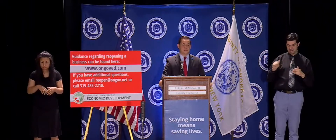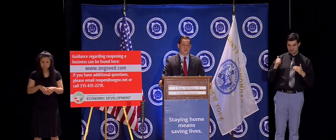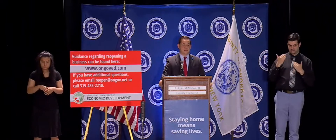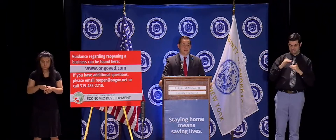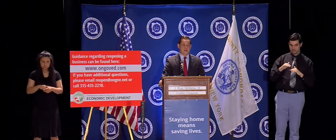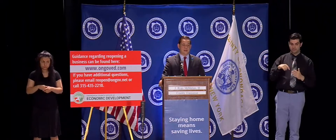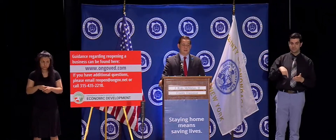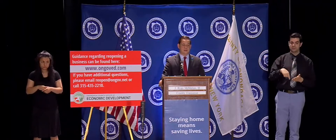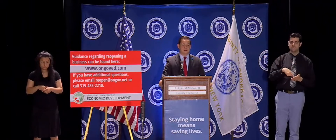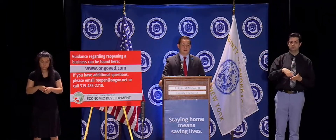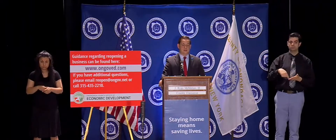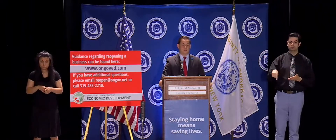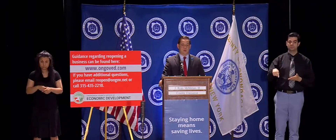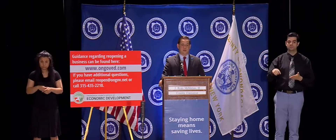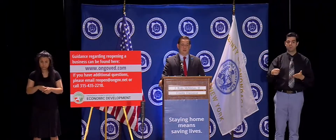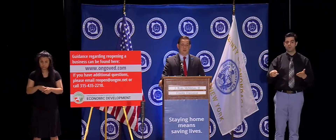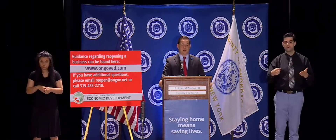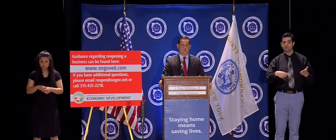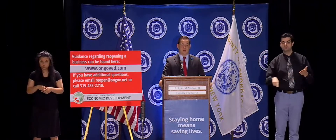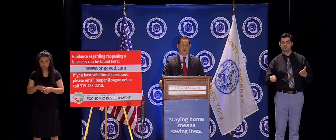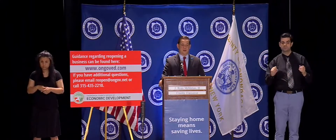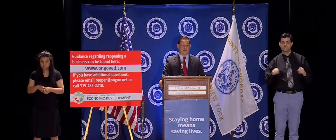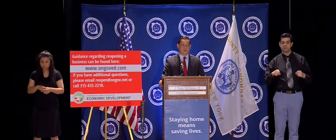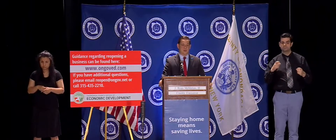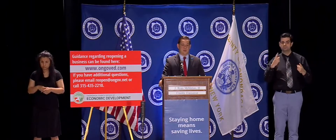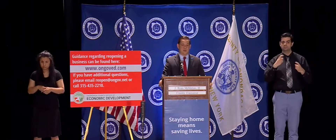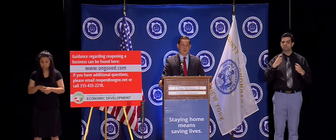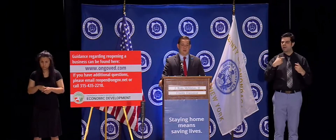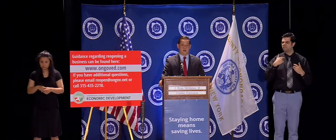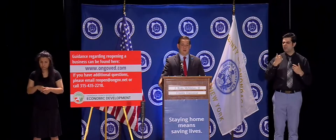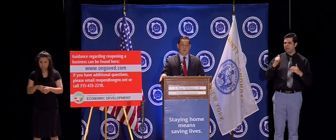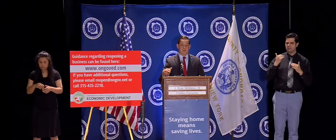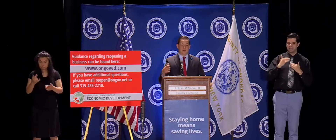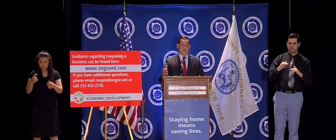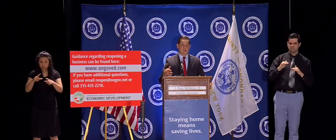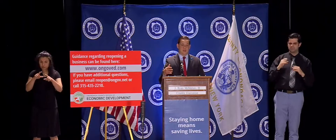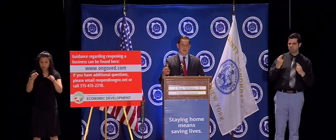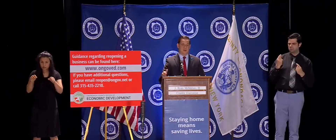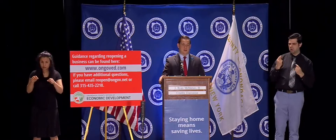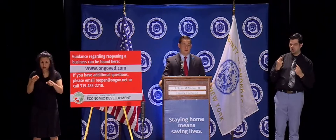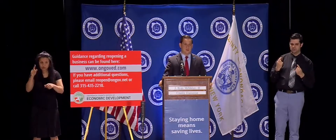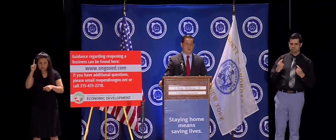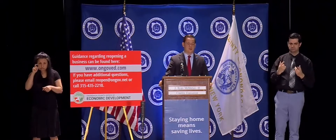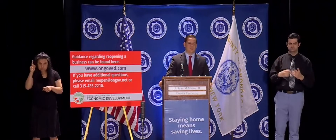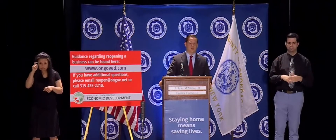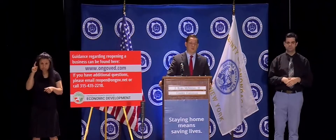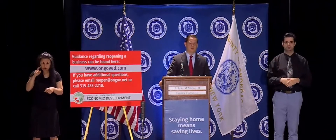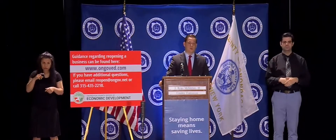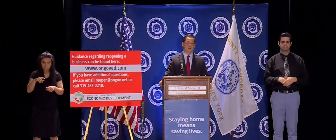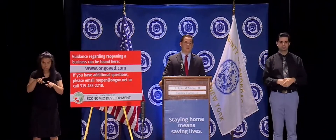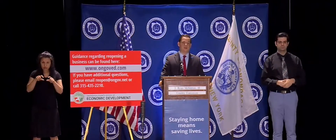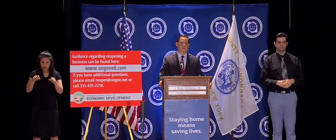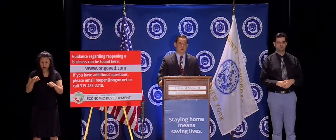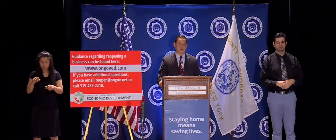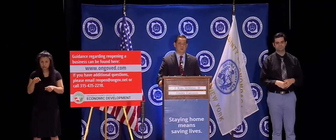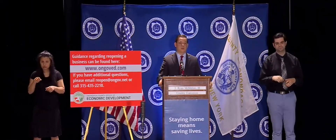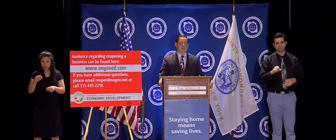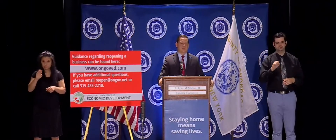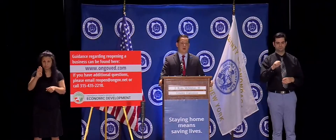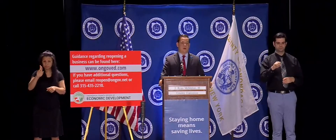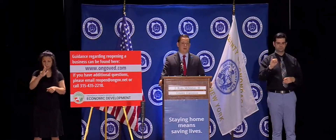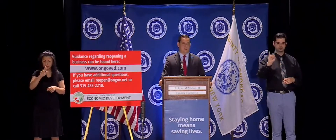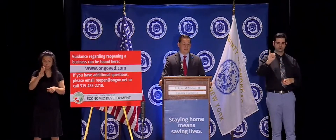interesting. At some point, the insurance part of this is going to be really interesting. I think nursing homes have raised